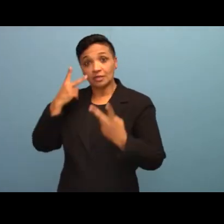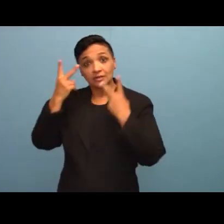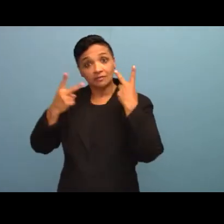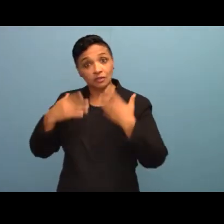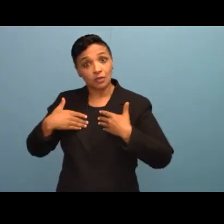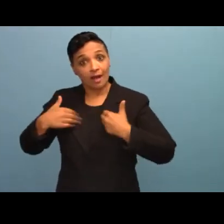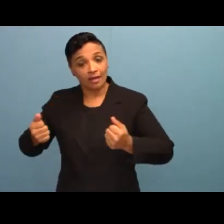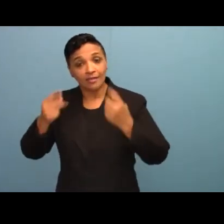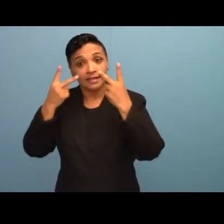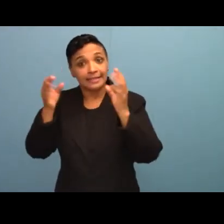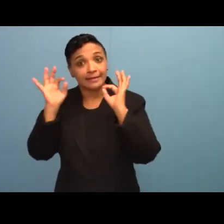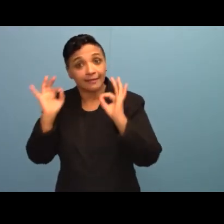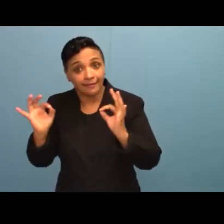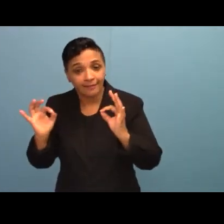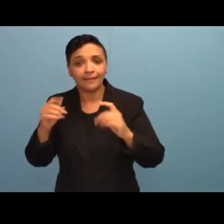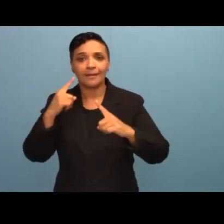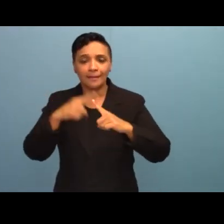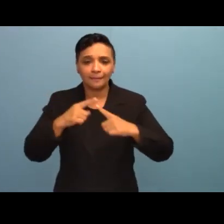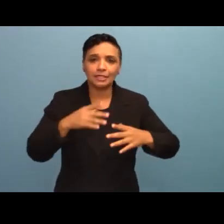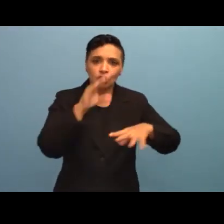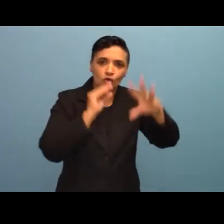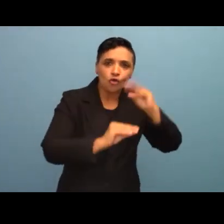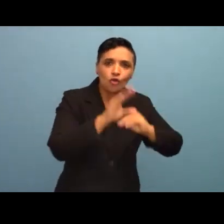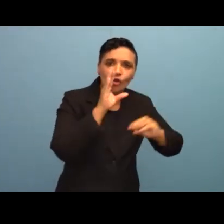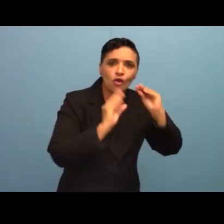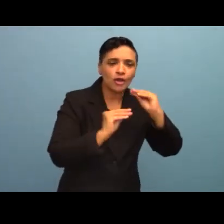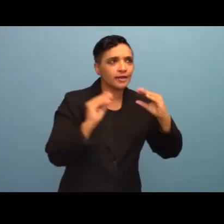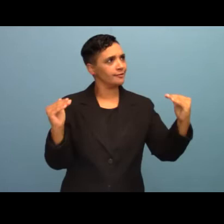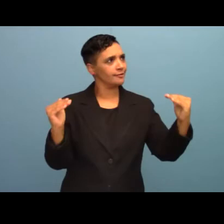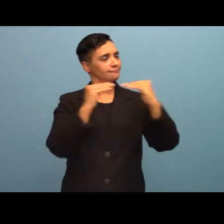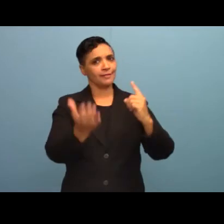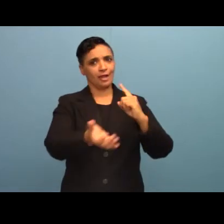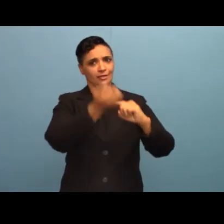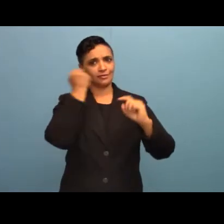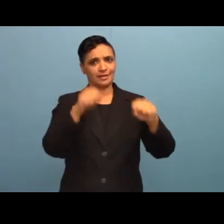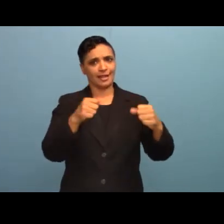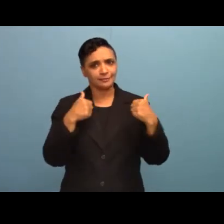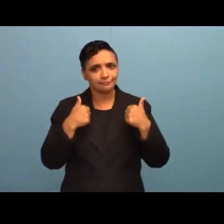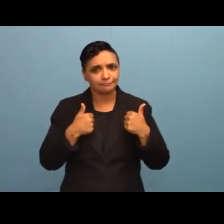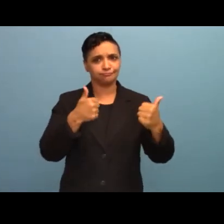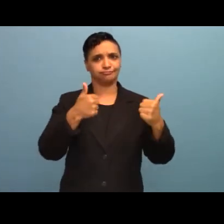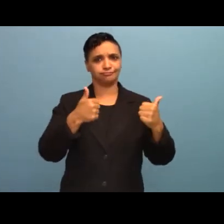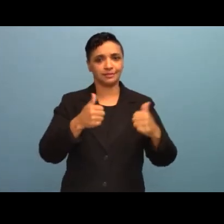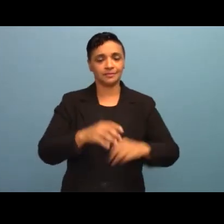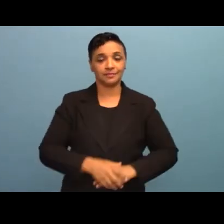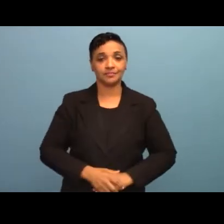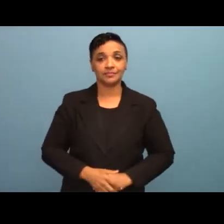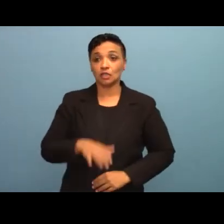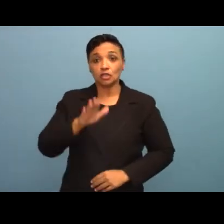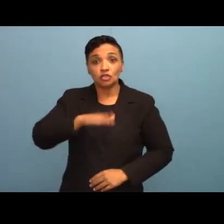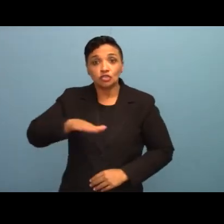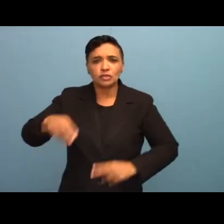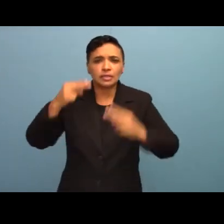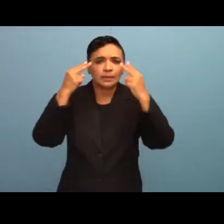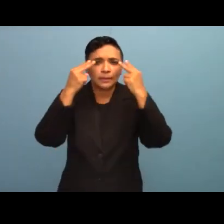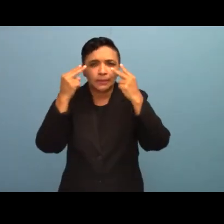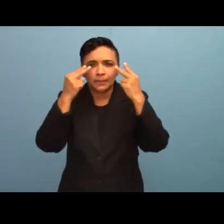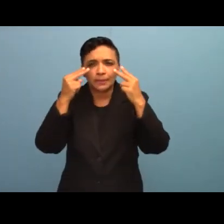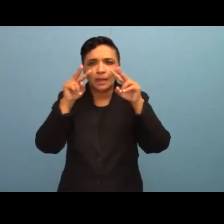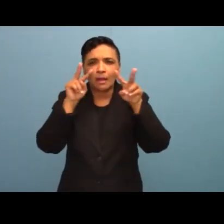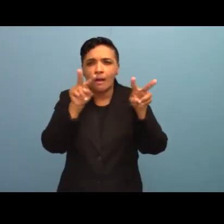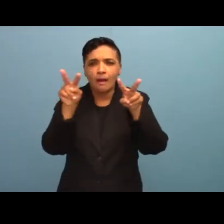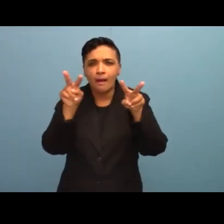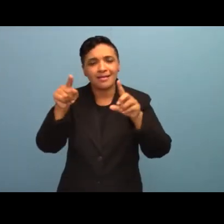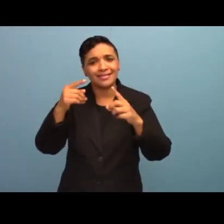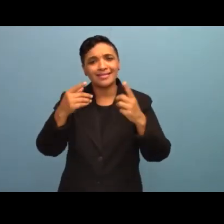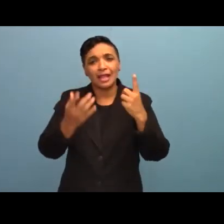the quality of their learning and achievement at schools. Children with vision impairment have poorer educational outcomes and